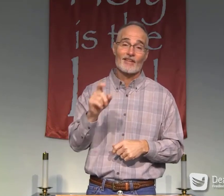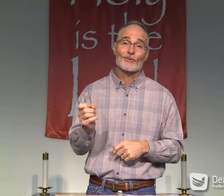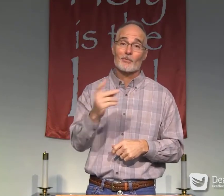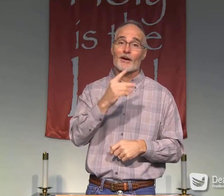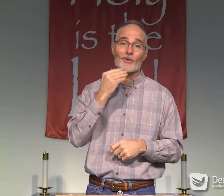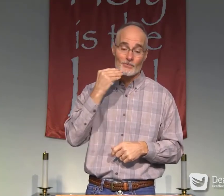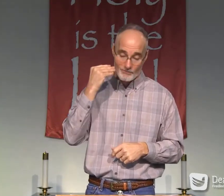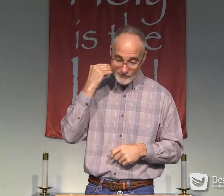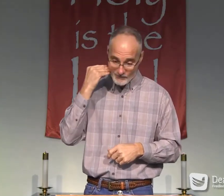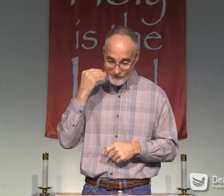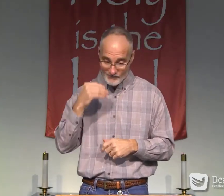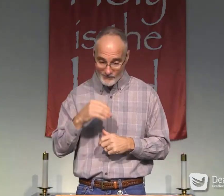One day, you have to go back home.